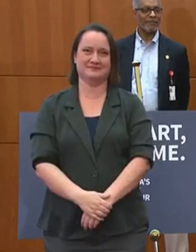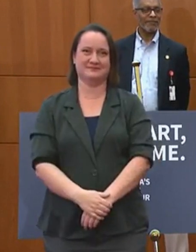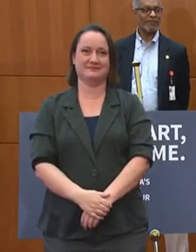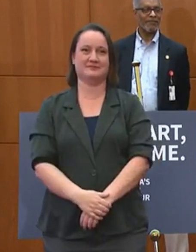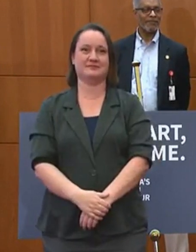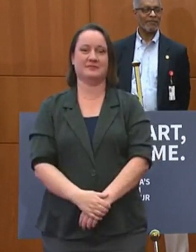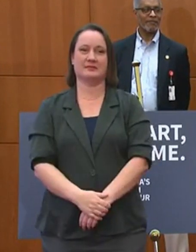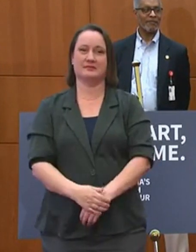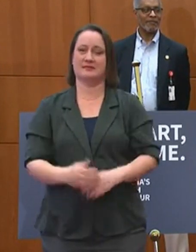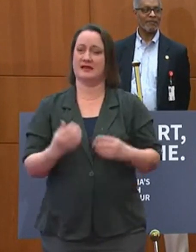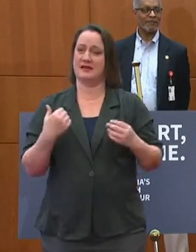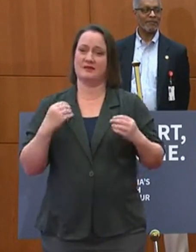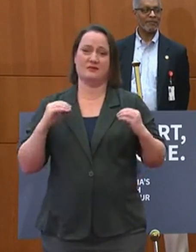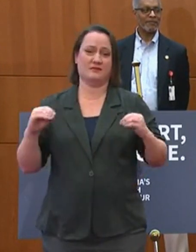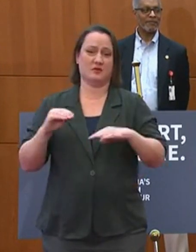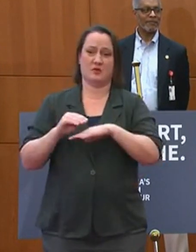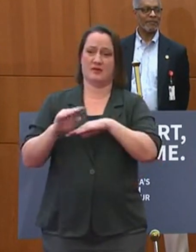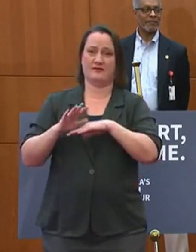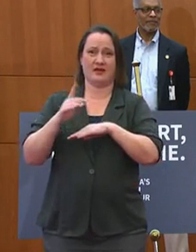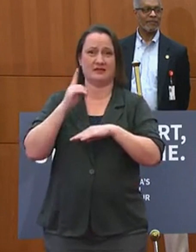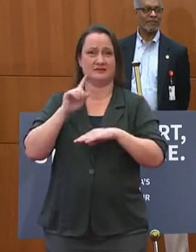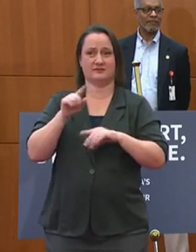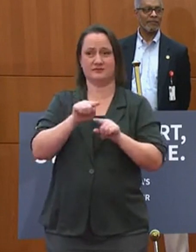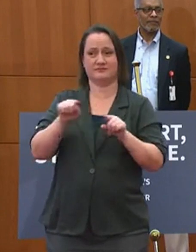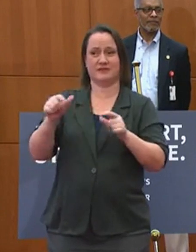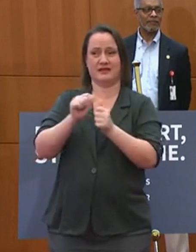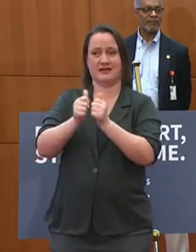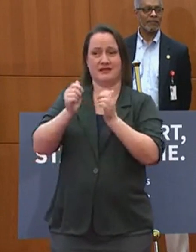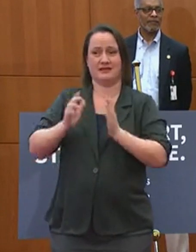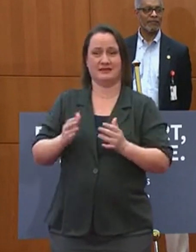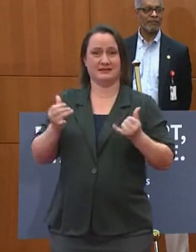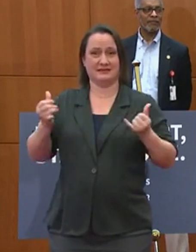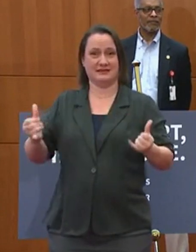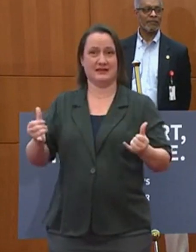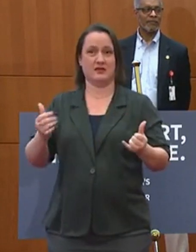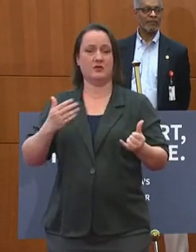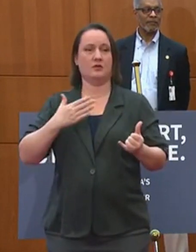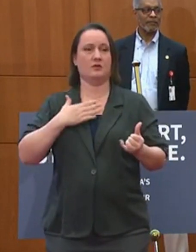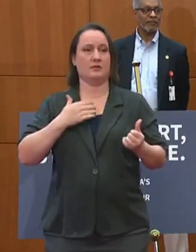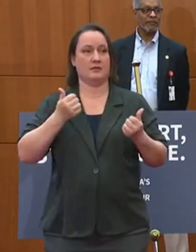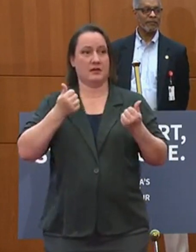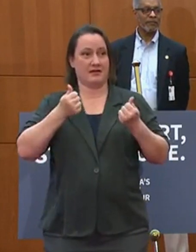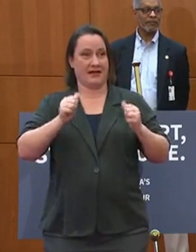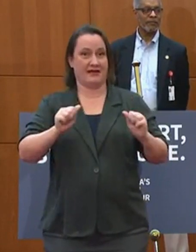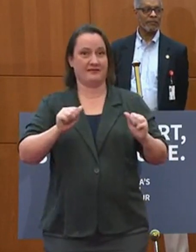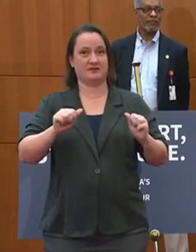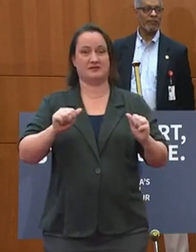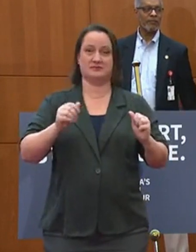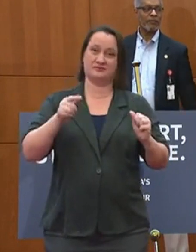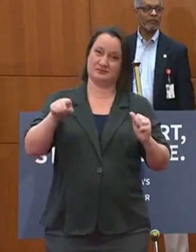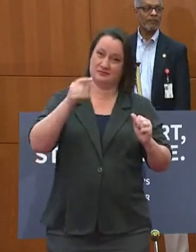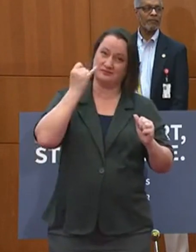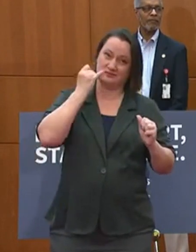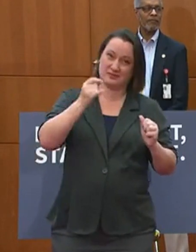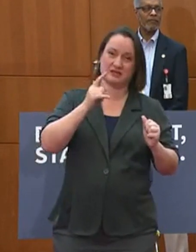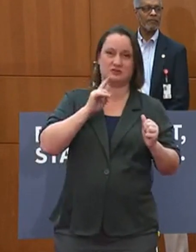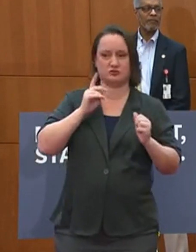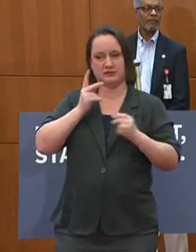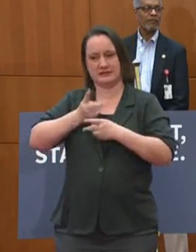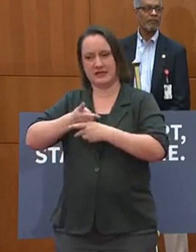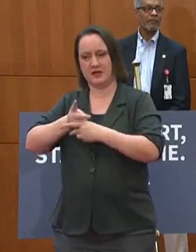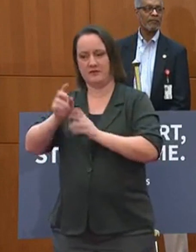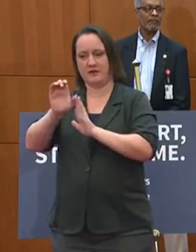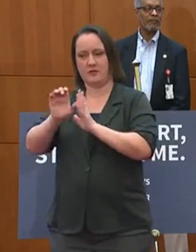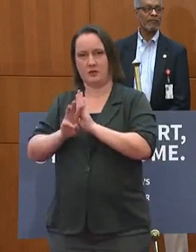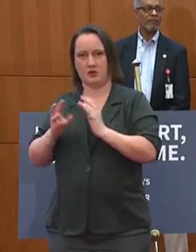I don't really have any advice for those individuals right now. My efforts, as you might imagine, are taking care of the Commonwealth